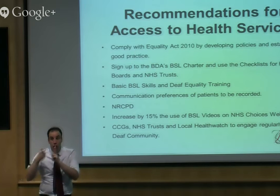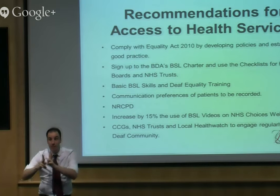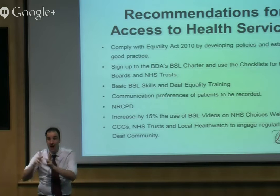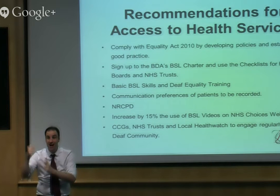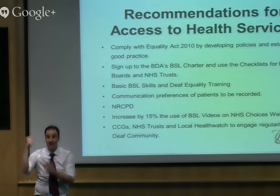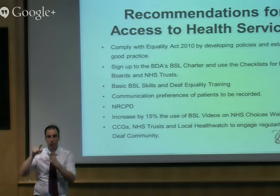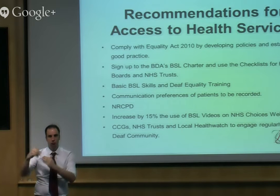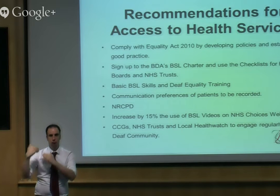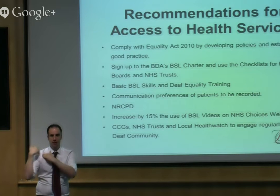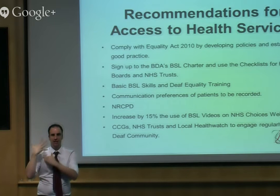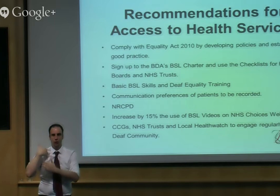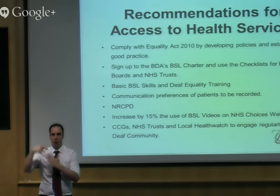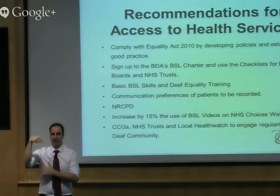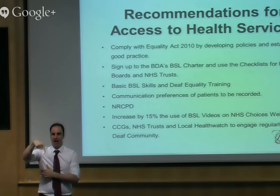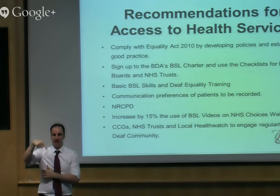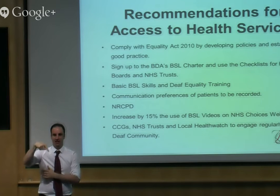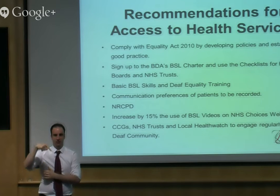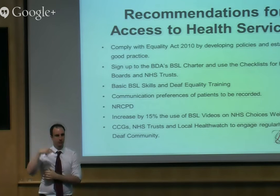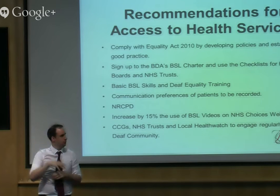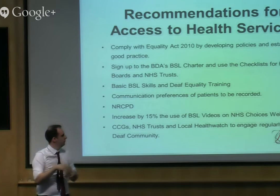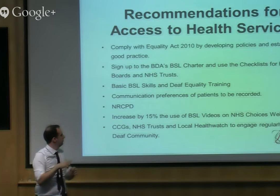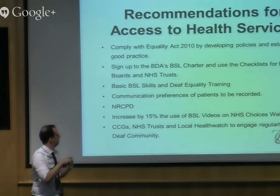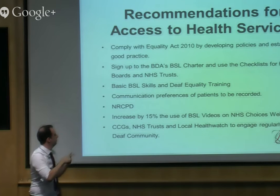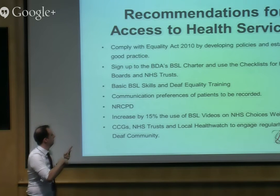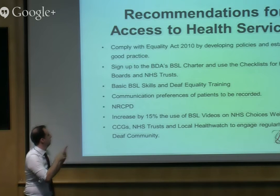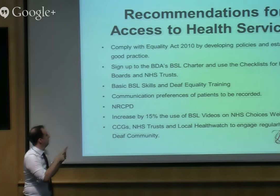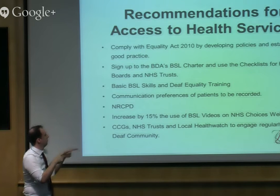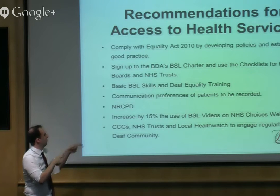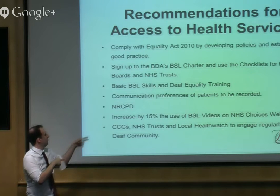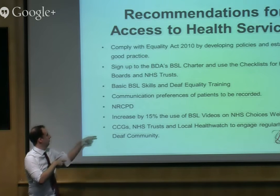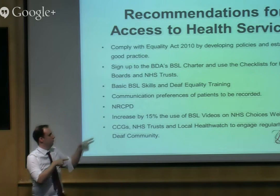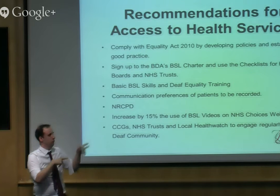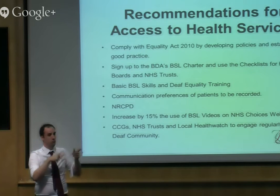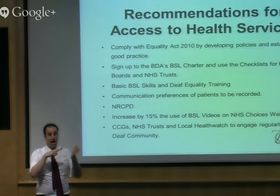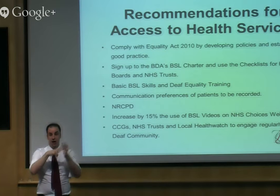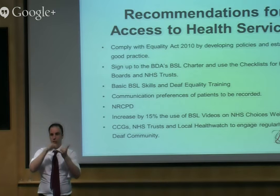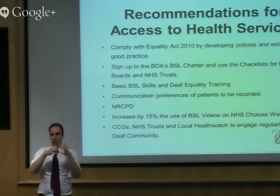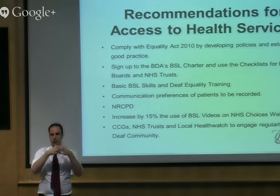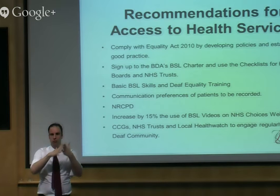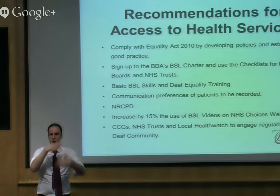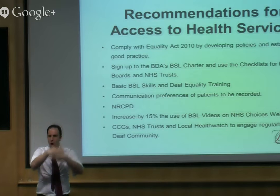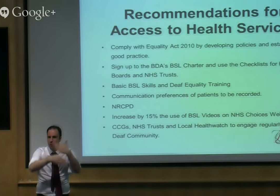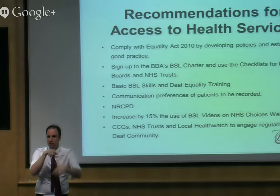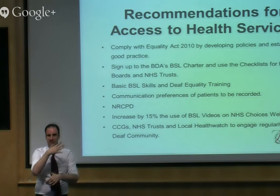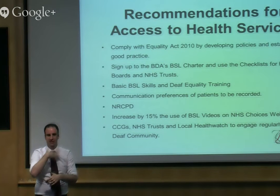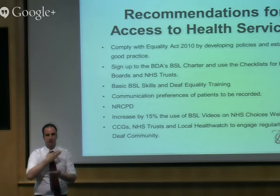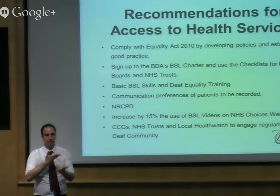to speed with the issues that their local deaf communities are facing, whether that be interpreters or anything else.